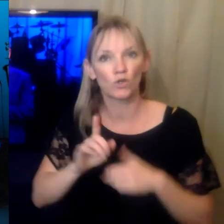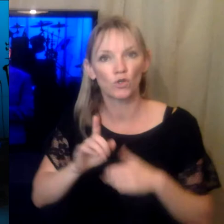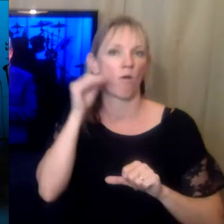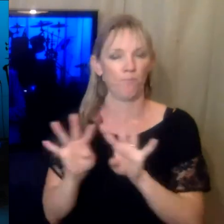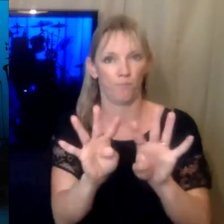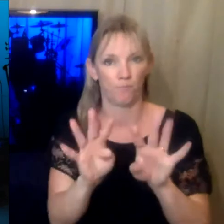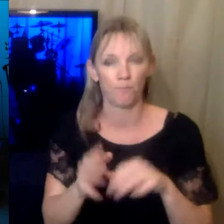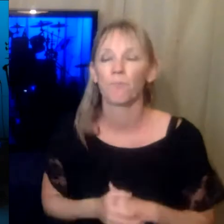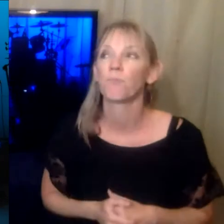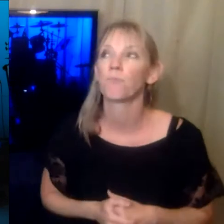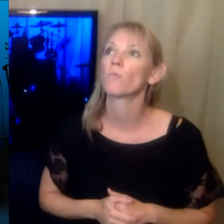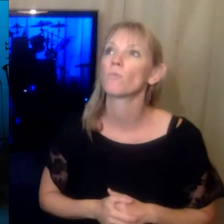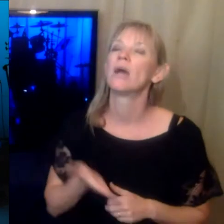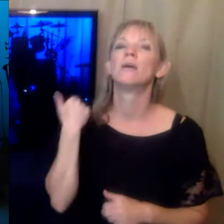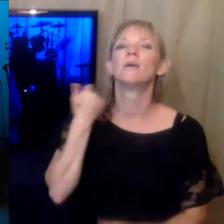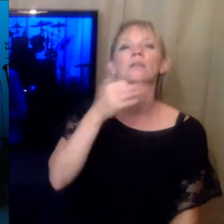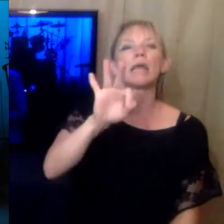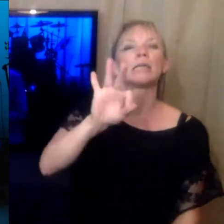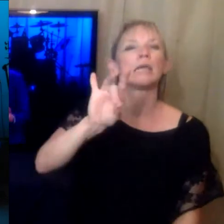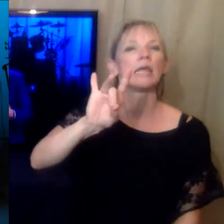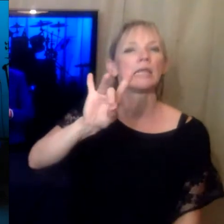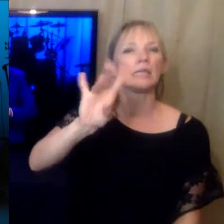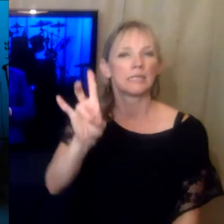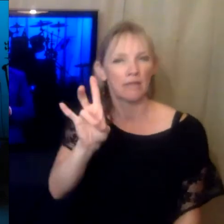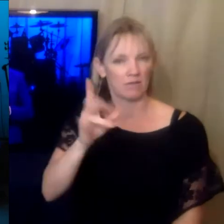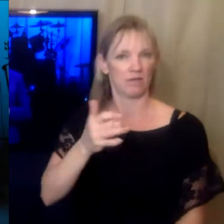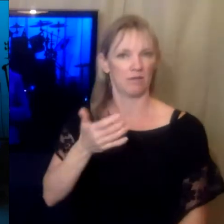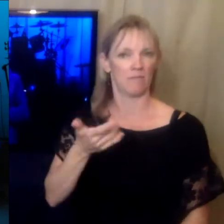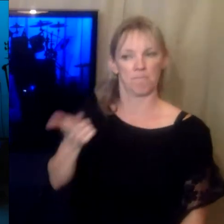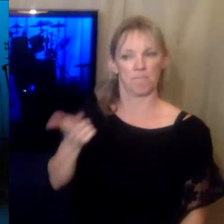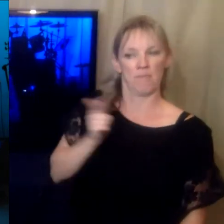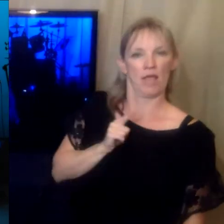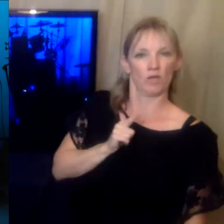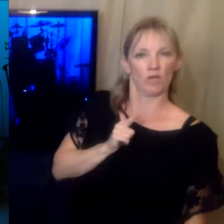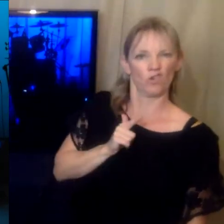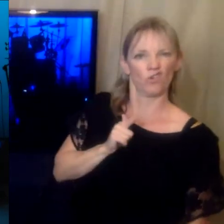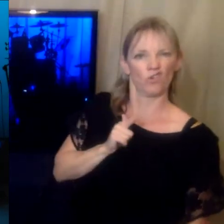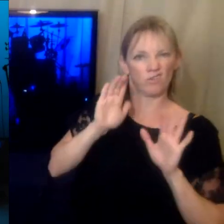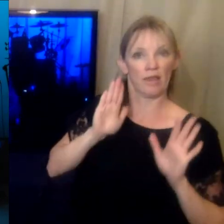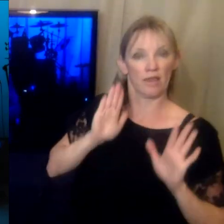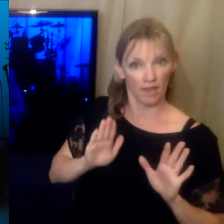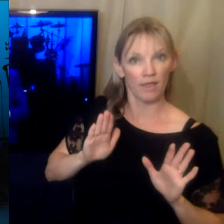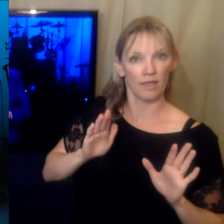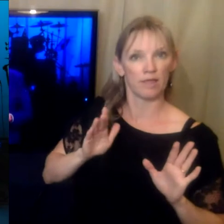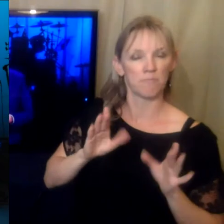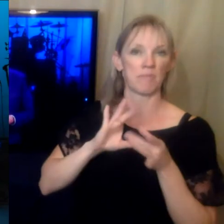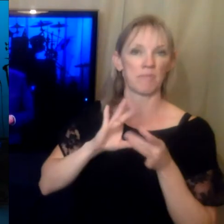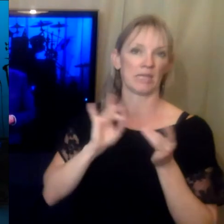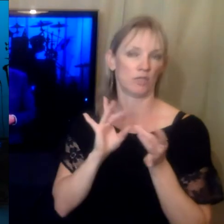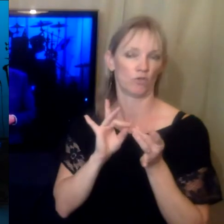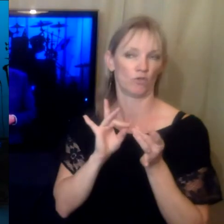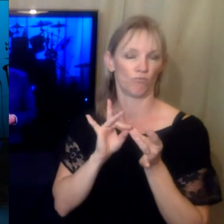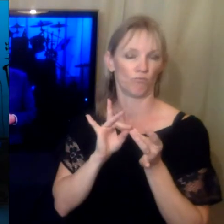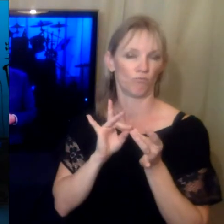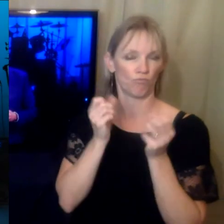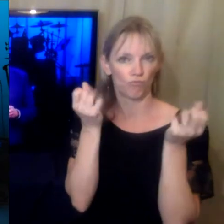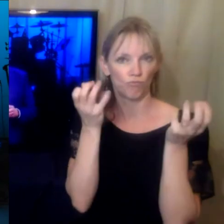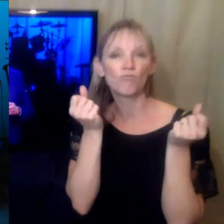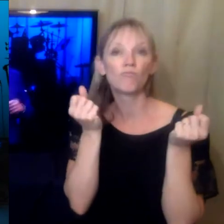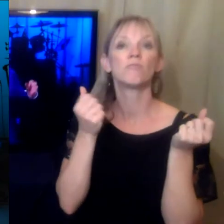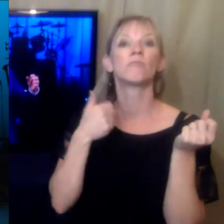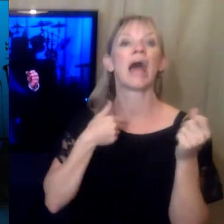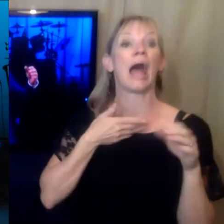It was in 1987, and it was my turn on that Sunday as associate minister to give the Sunday message. And I was